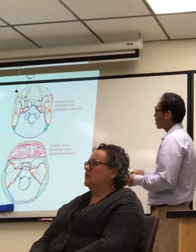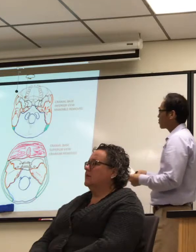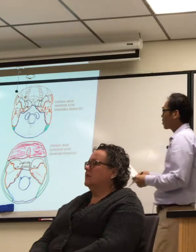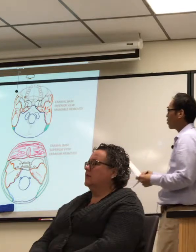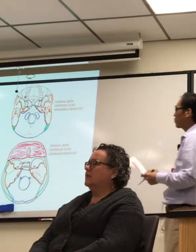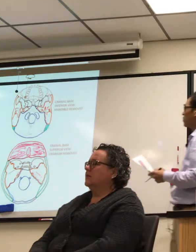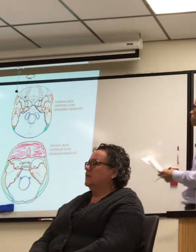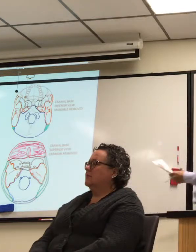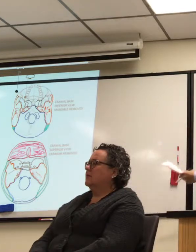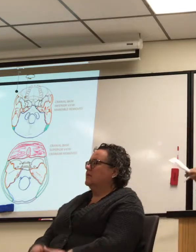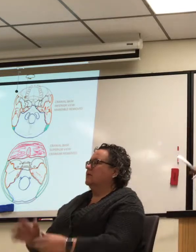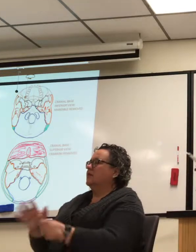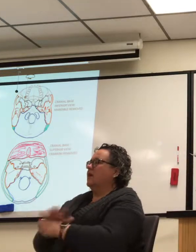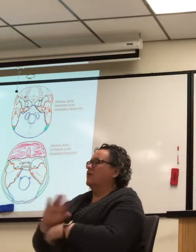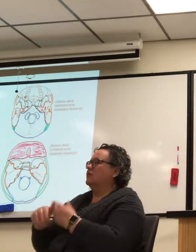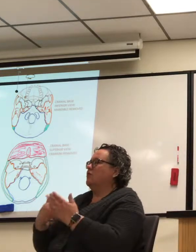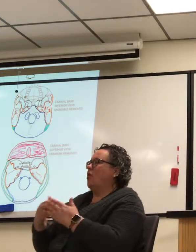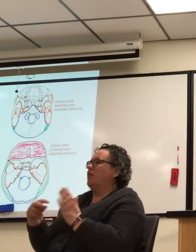Yeah, it covers all the views.